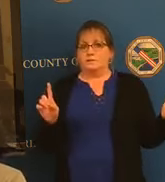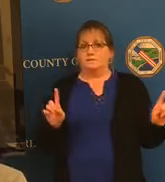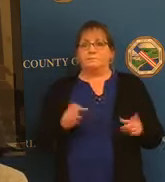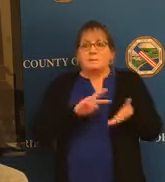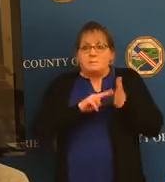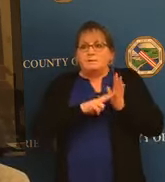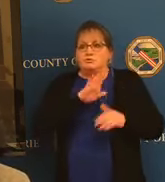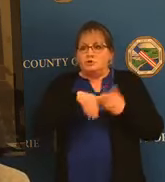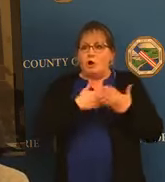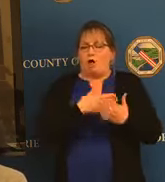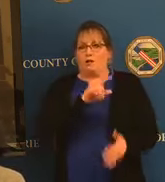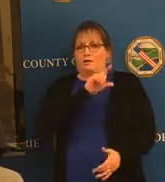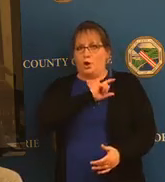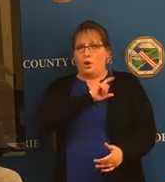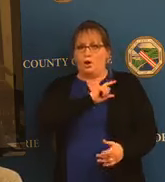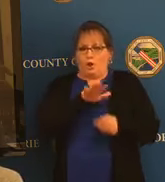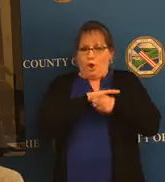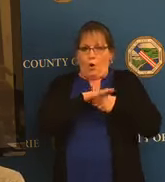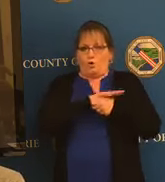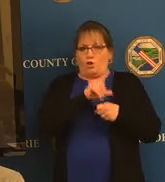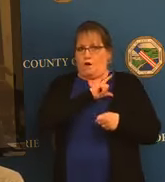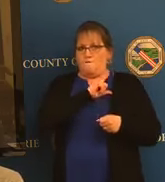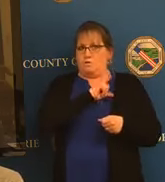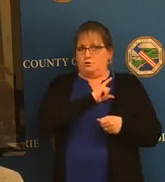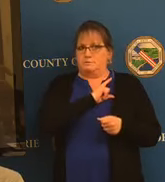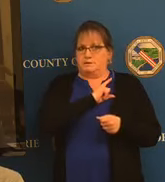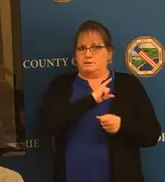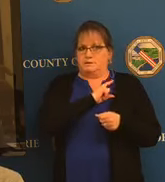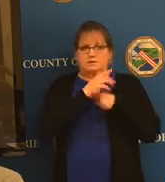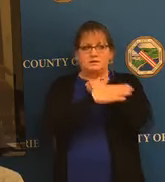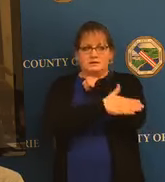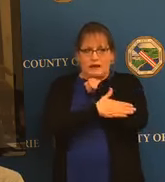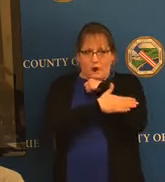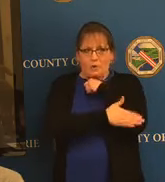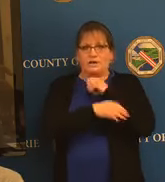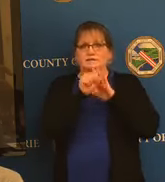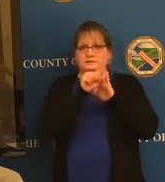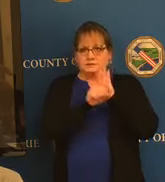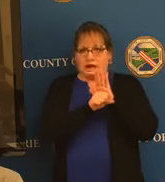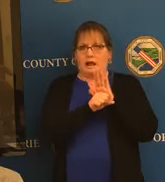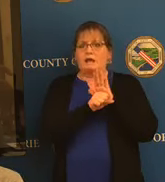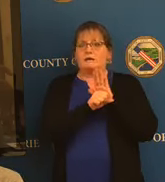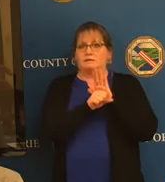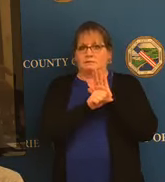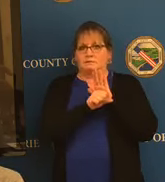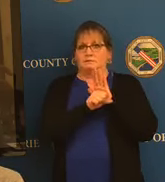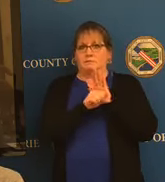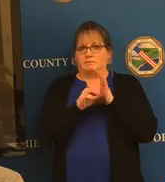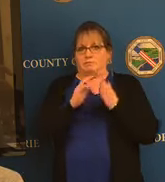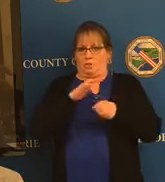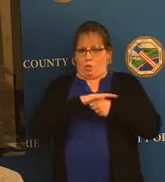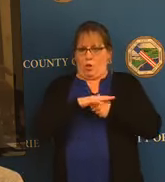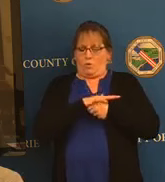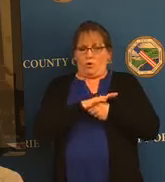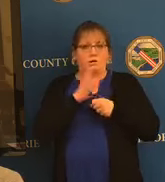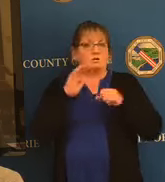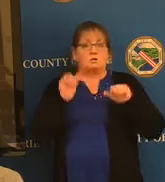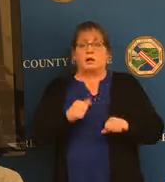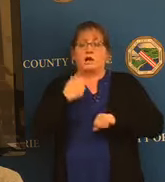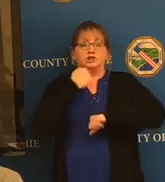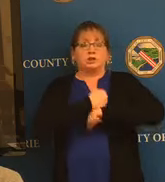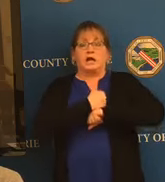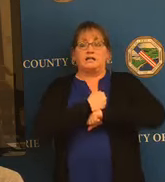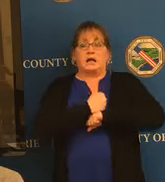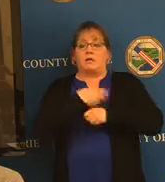local law enforcement in county, in state, county, and local officials the ability to shut down